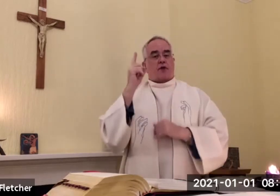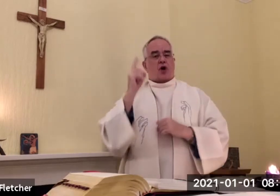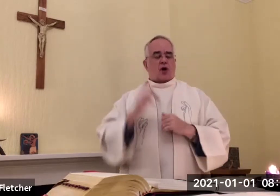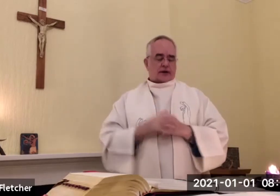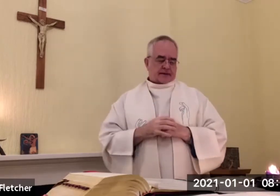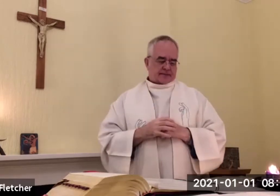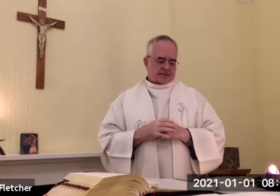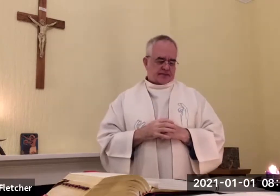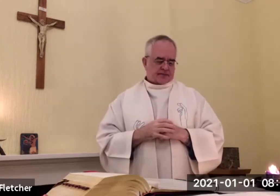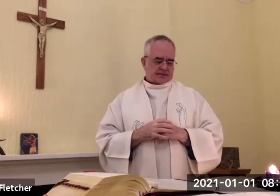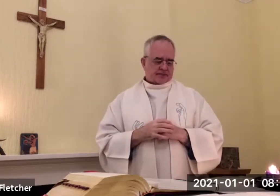God.